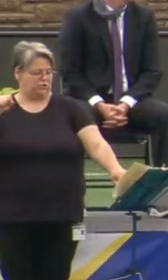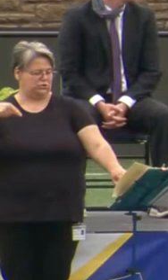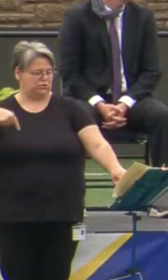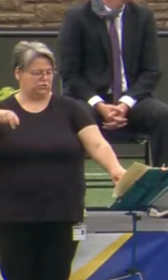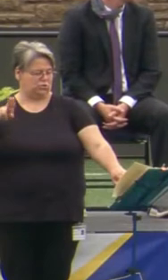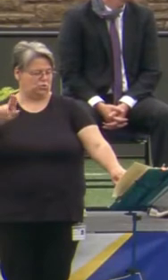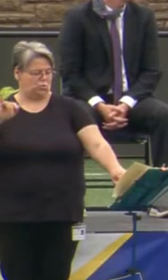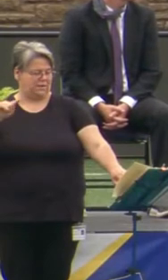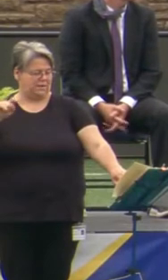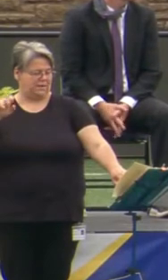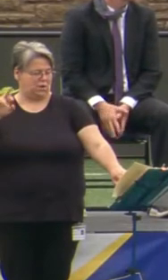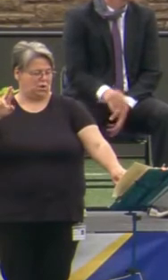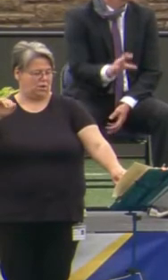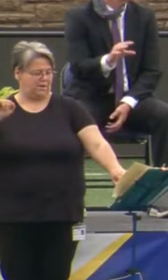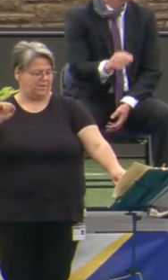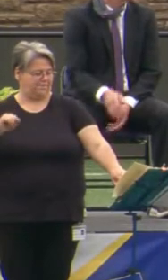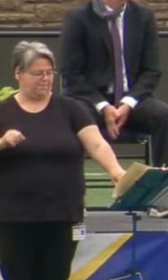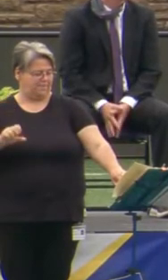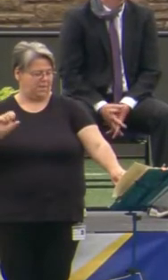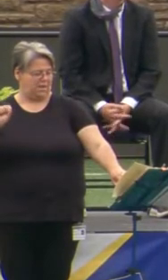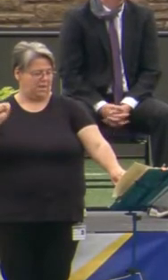Ashanti Sterling.